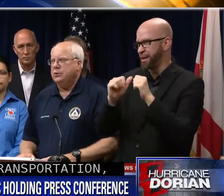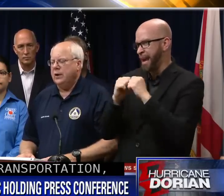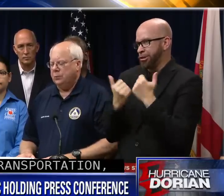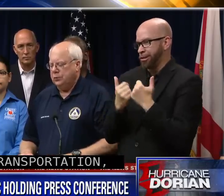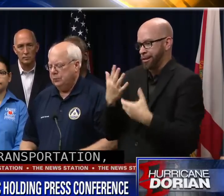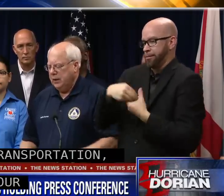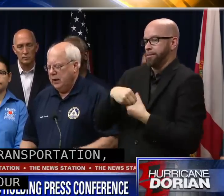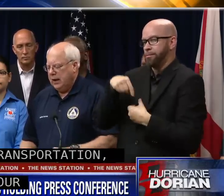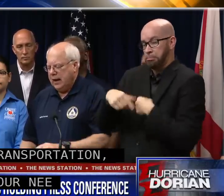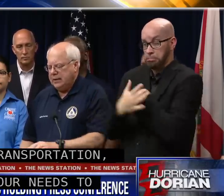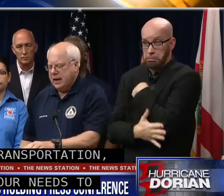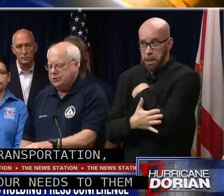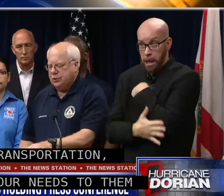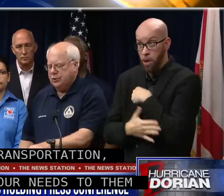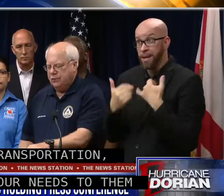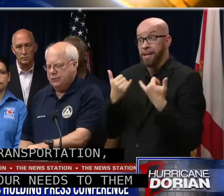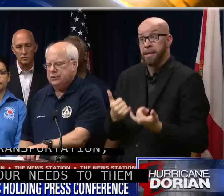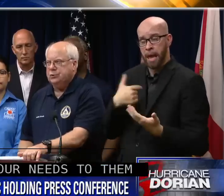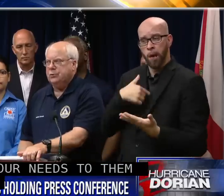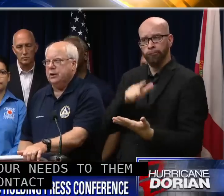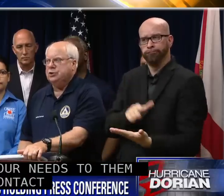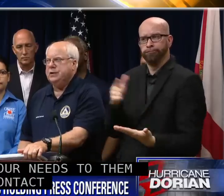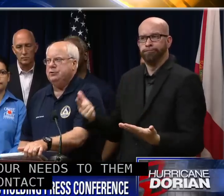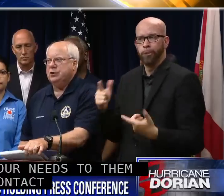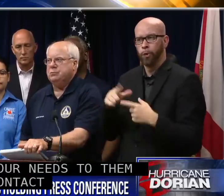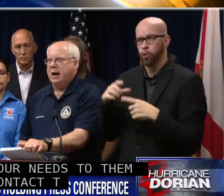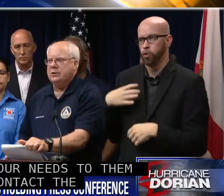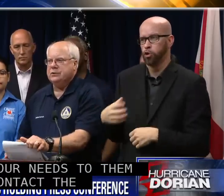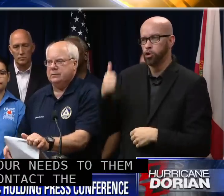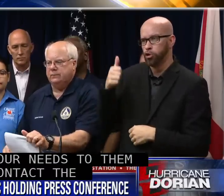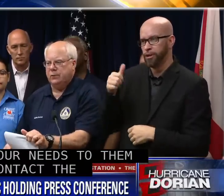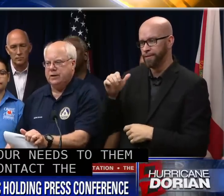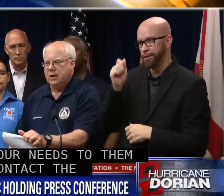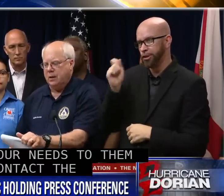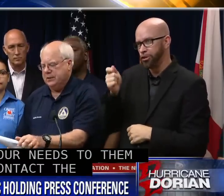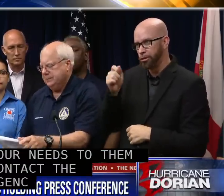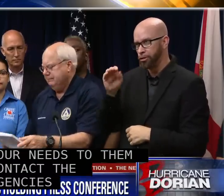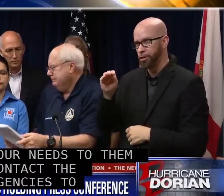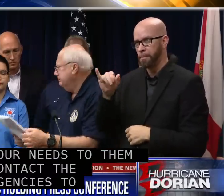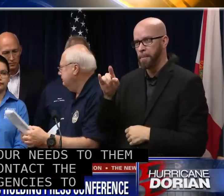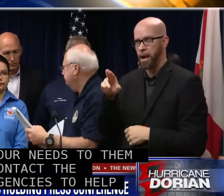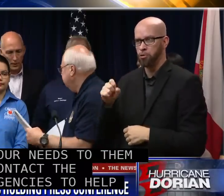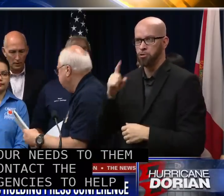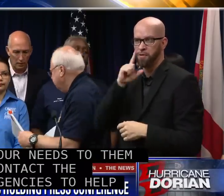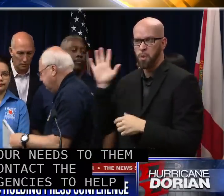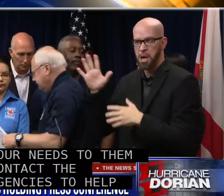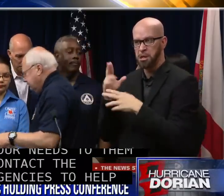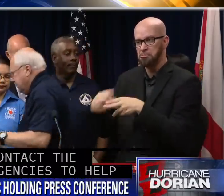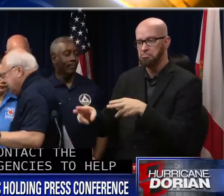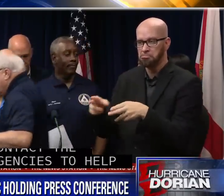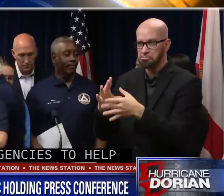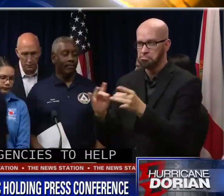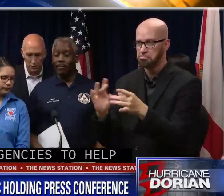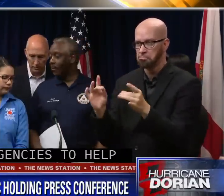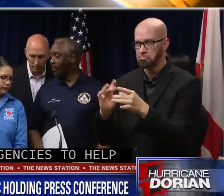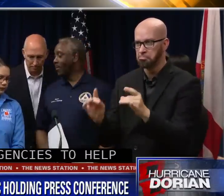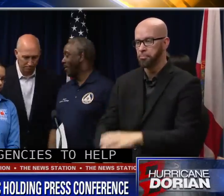we can to help you. I'd like now to turn it over to Chief Judge Myers for his comments.